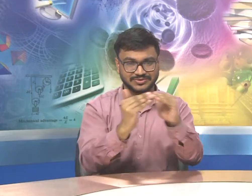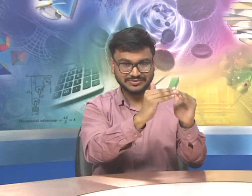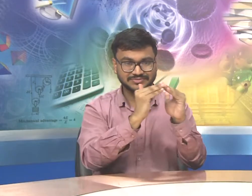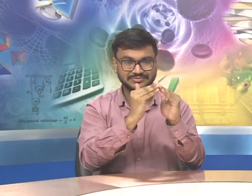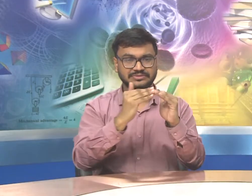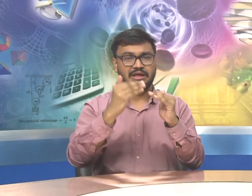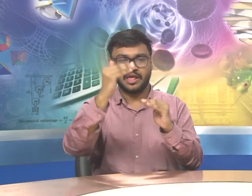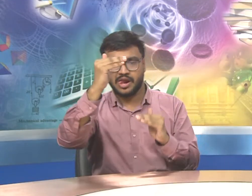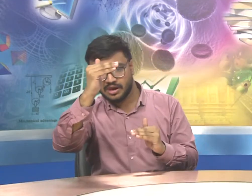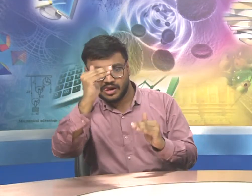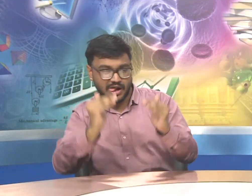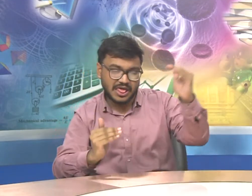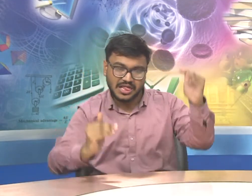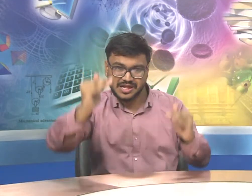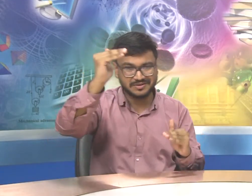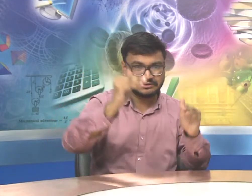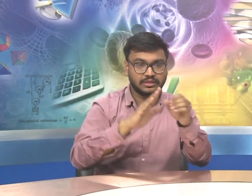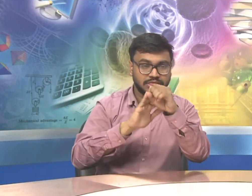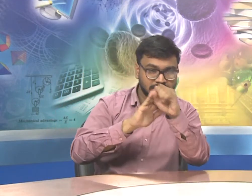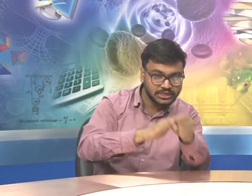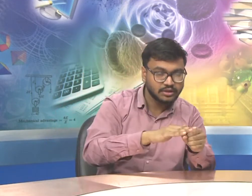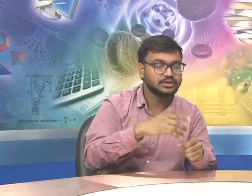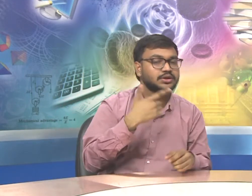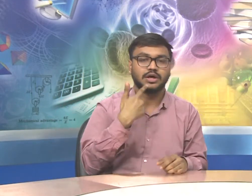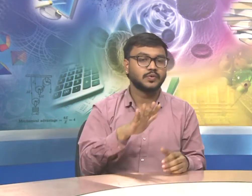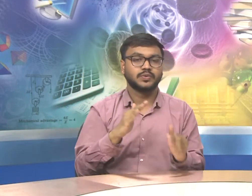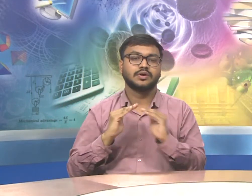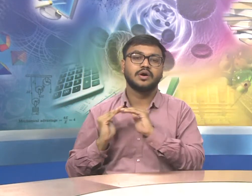The right to equality is an important right